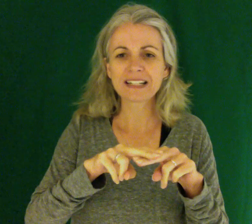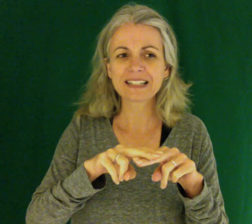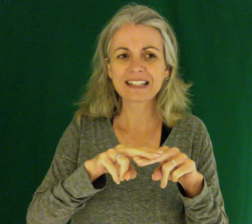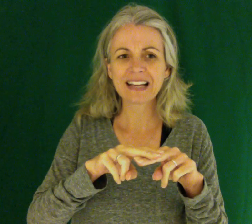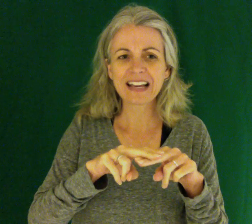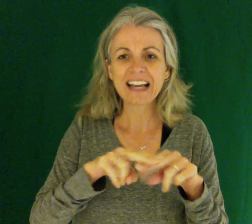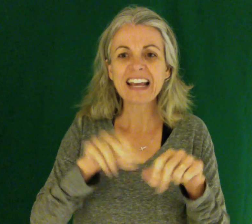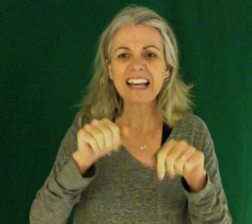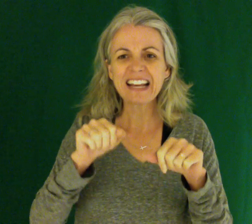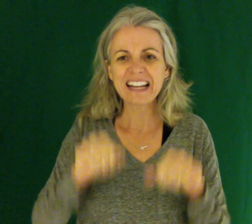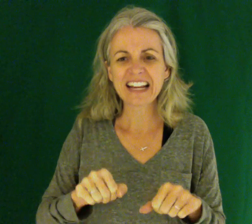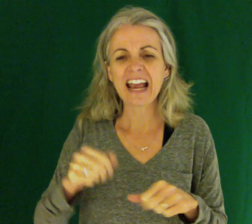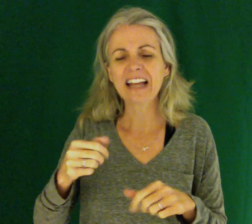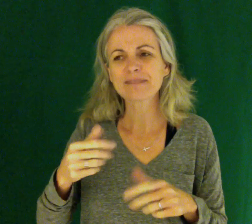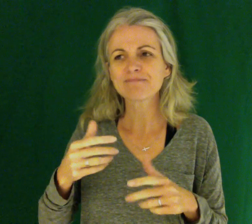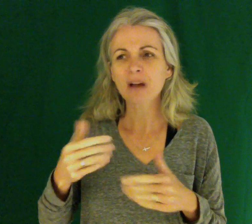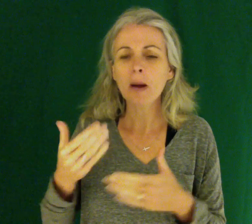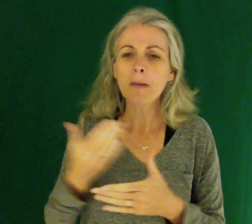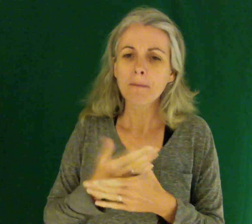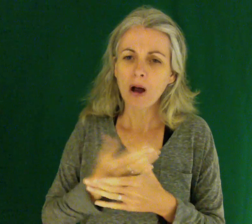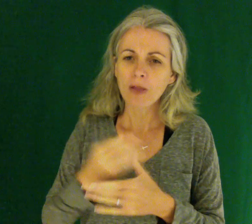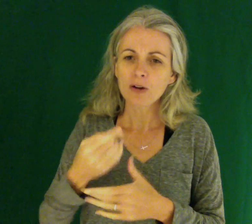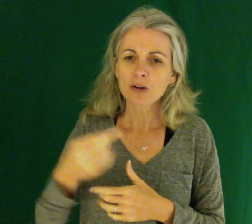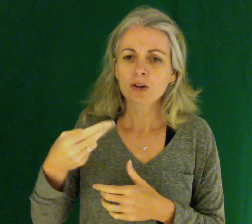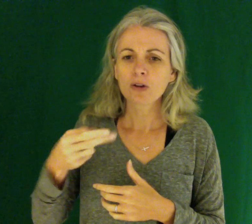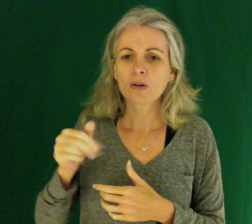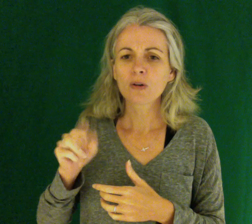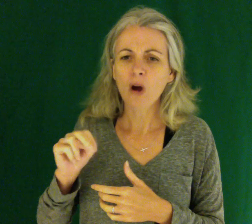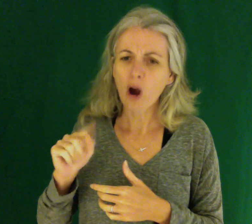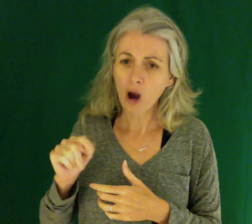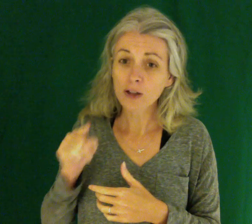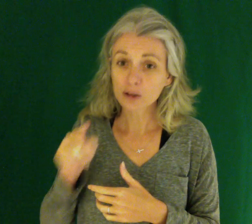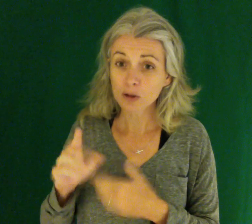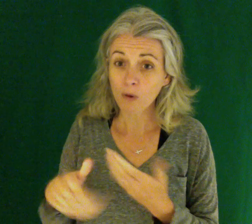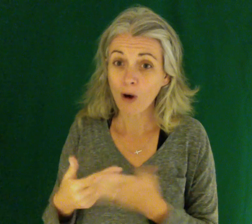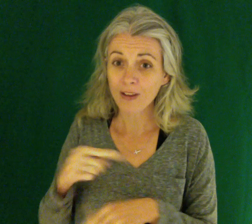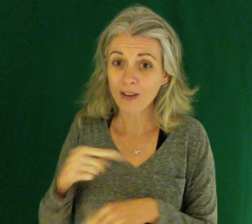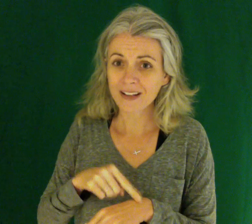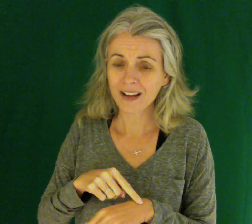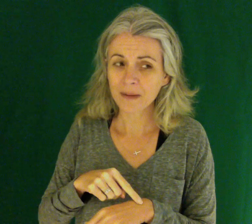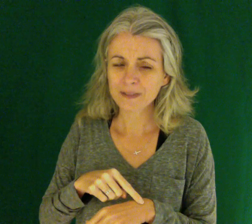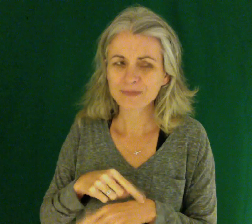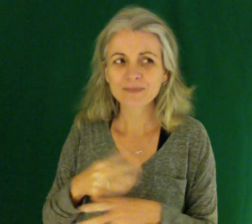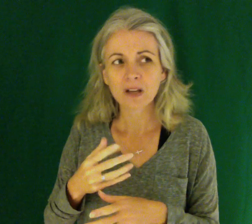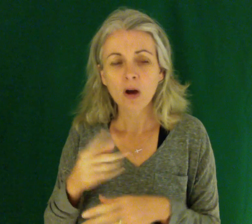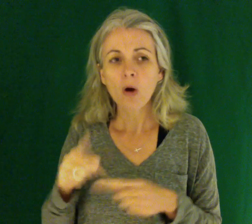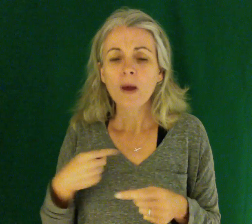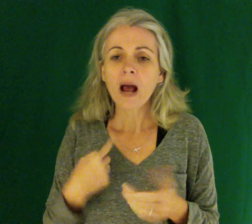time. And in talking to people now whose homes they've had to move out of their